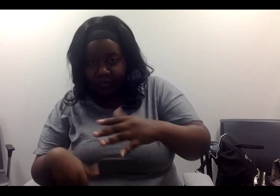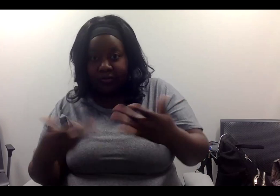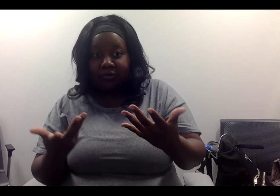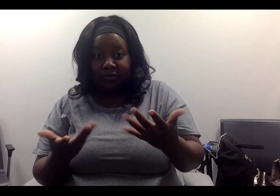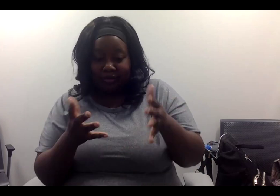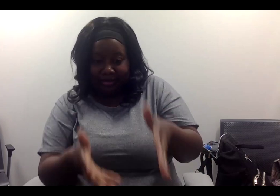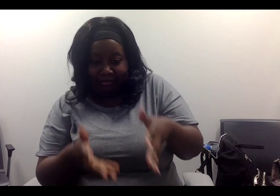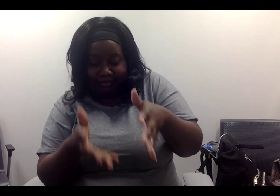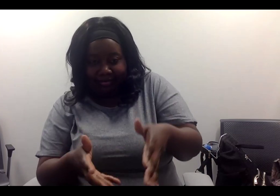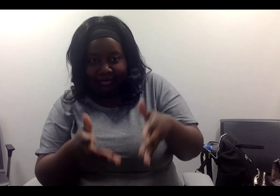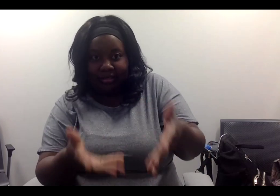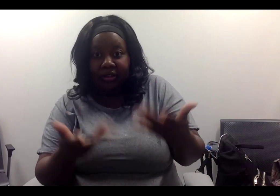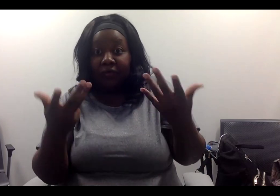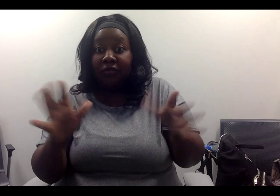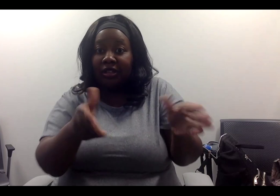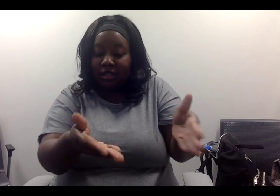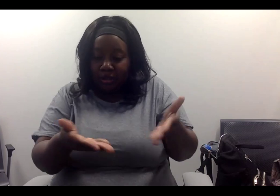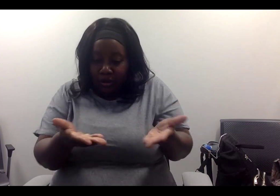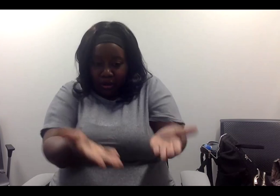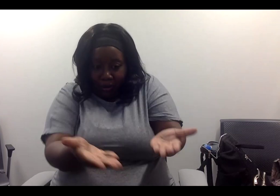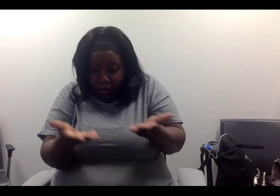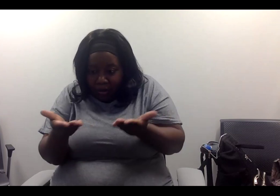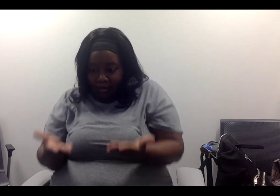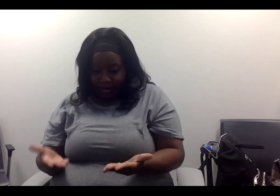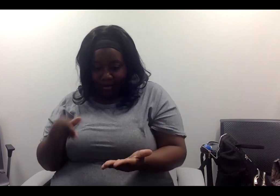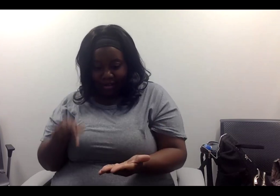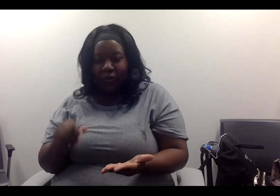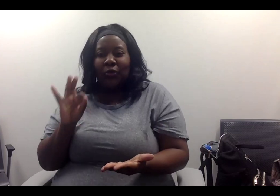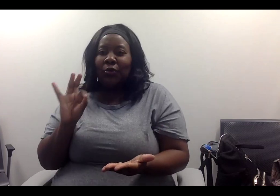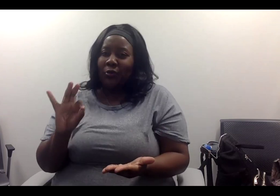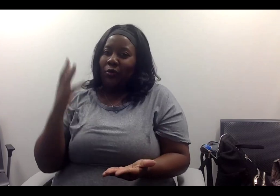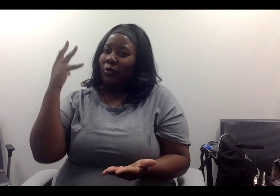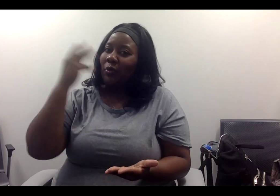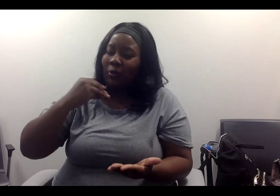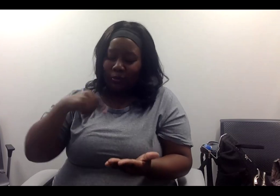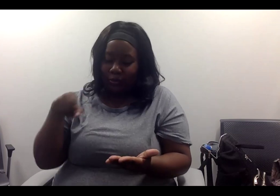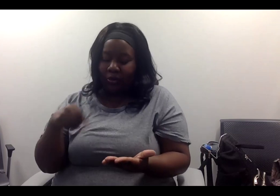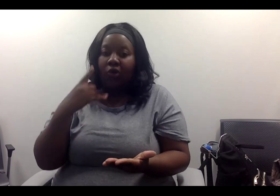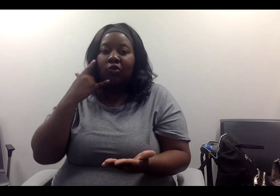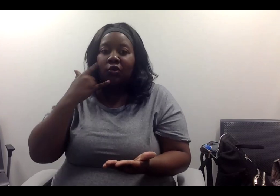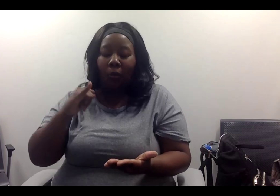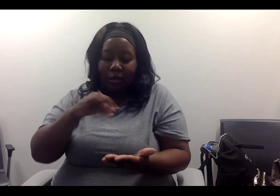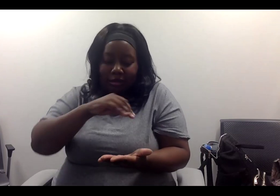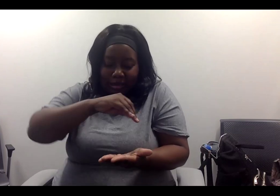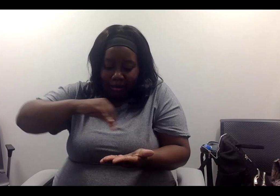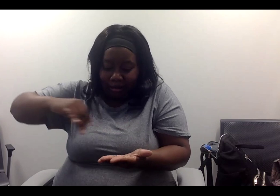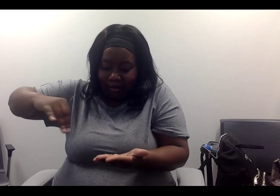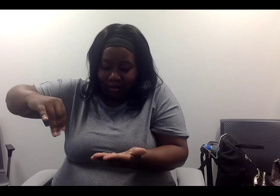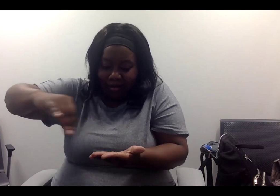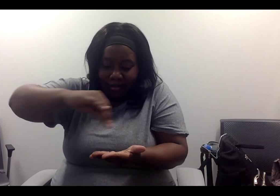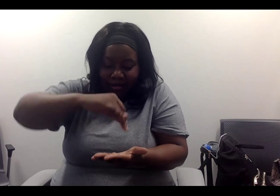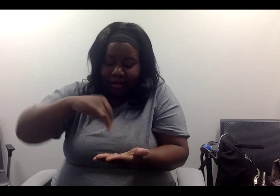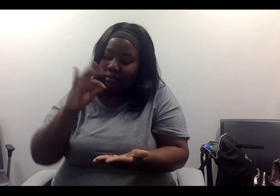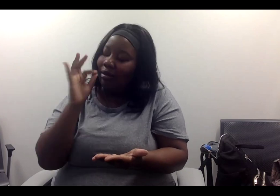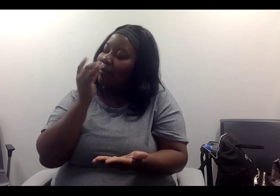like this. Oh, yeah, now that is gorgeous. And it looks like something we want to start eating right away. But I really would.